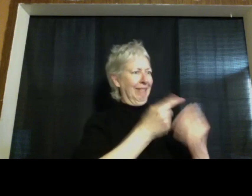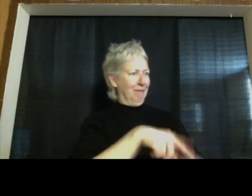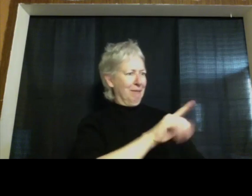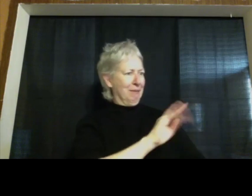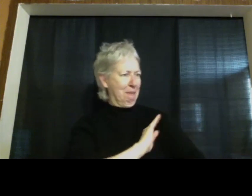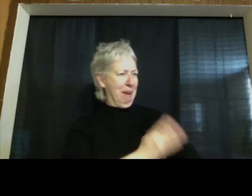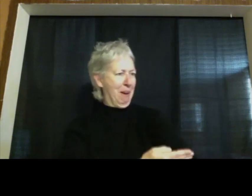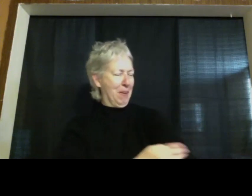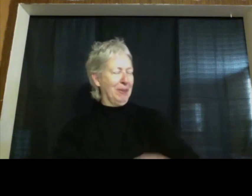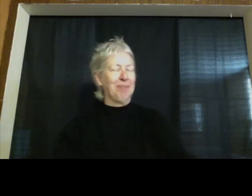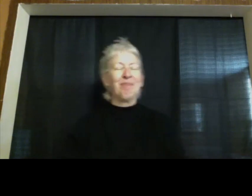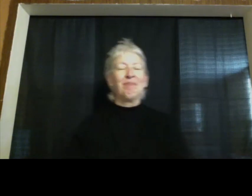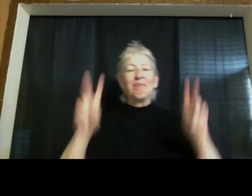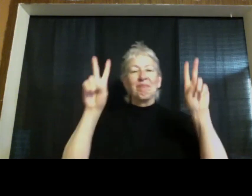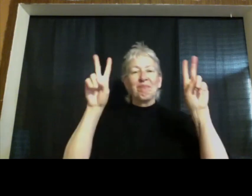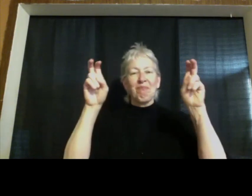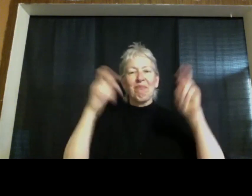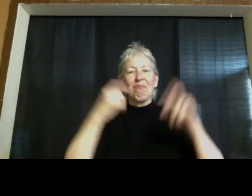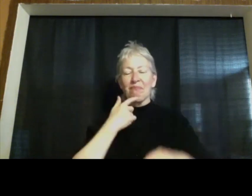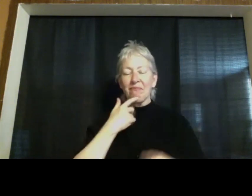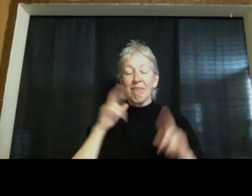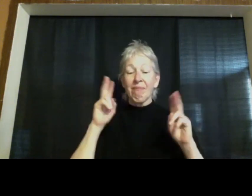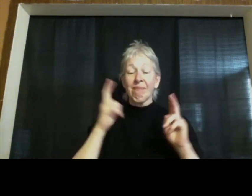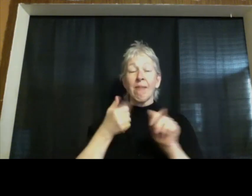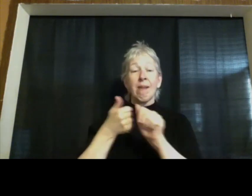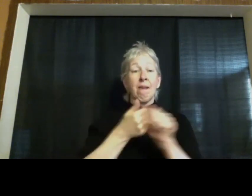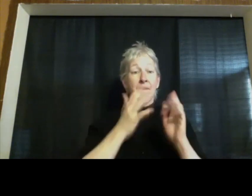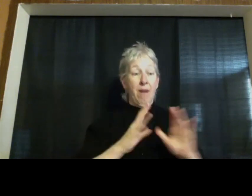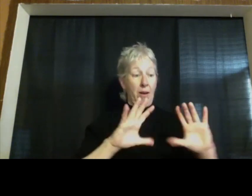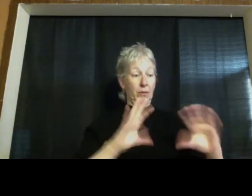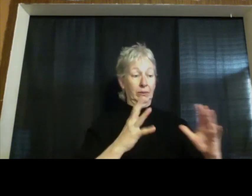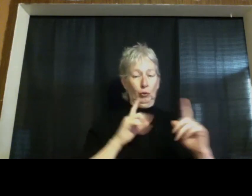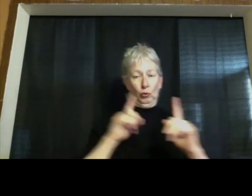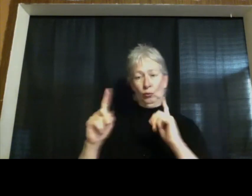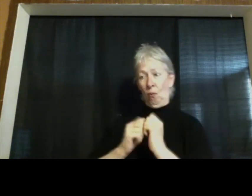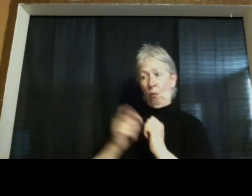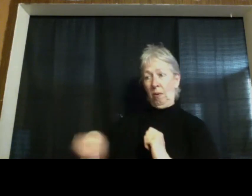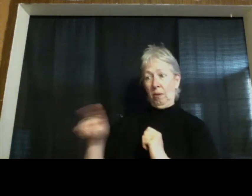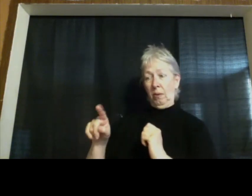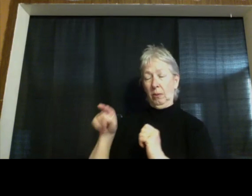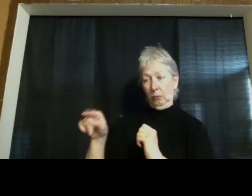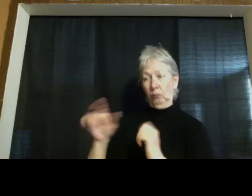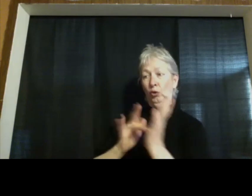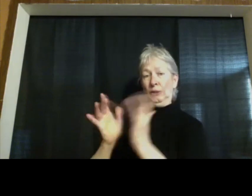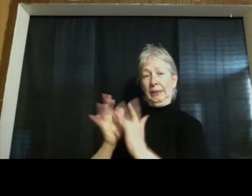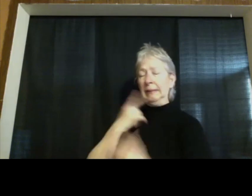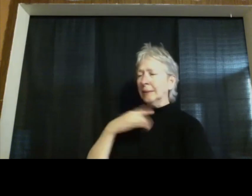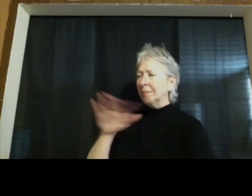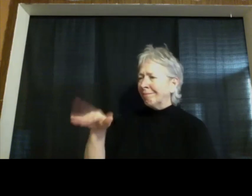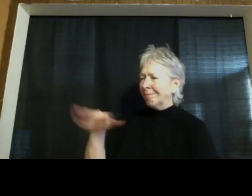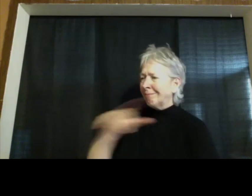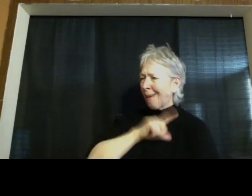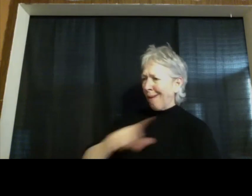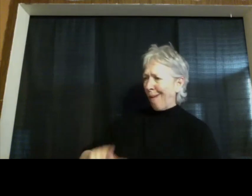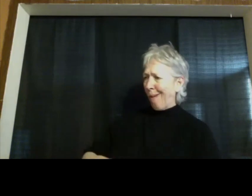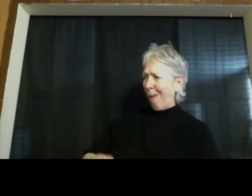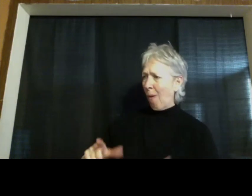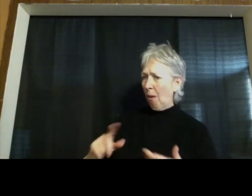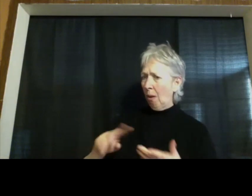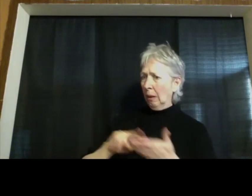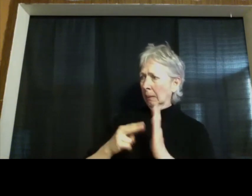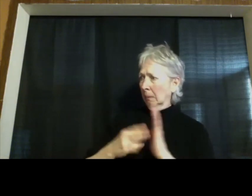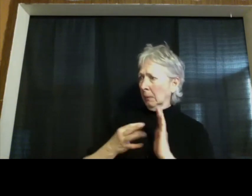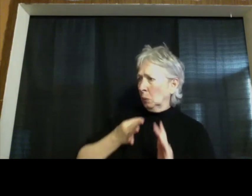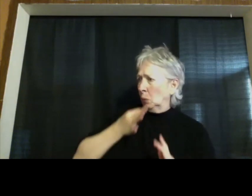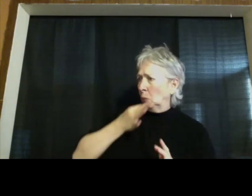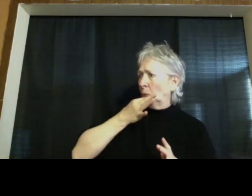When the apostles had come together, they asked Jesus, "Lord, is this the time when you will restore the kingdom to